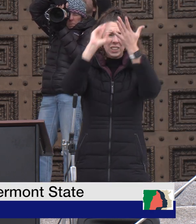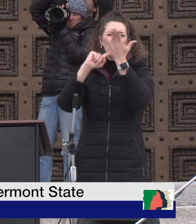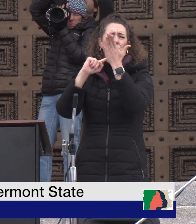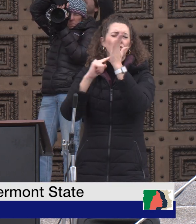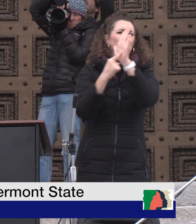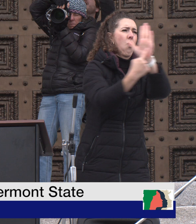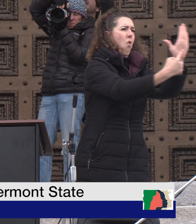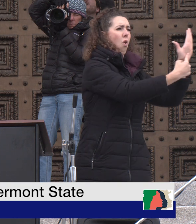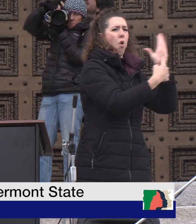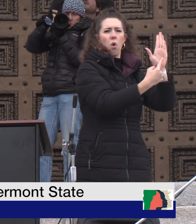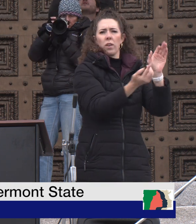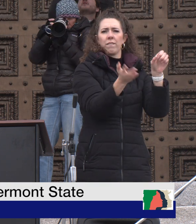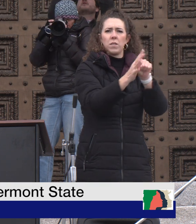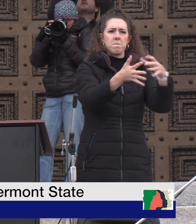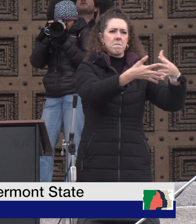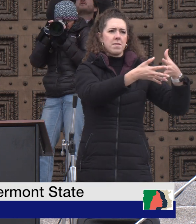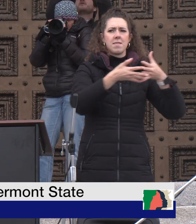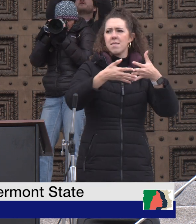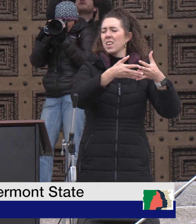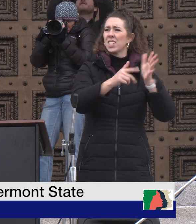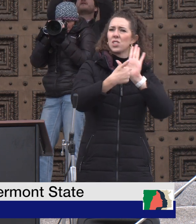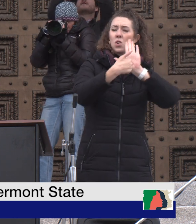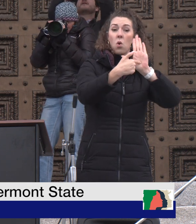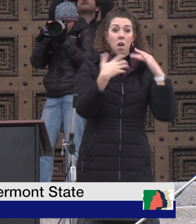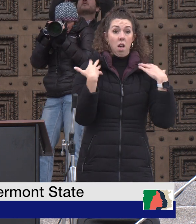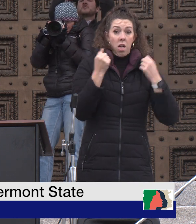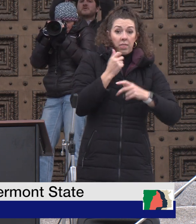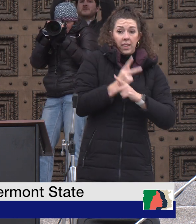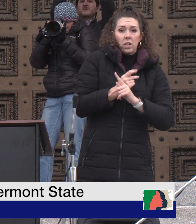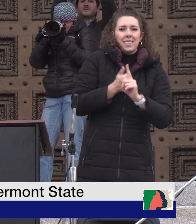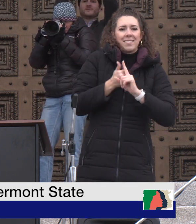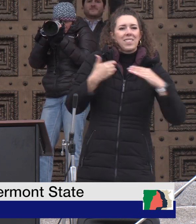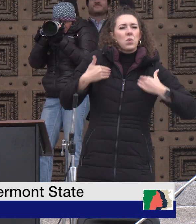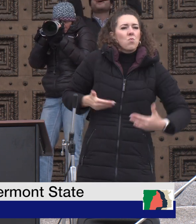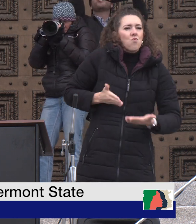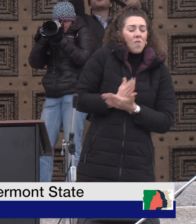says that health care is a human right, not a privilege.